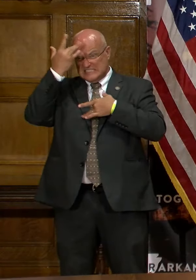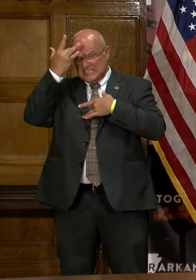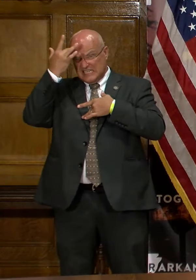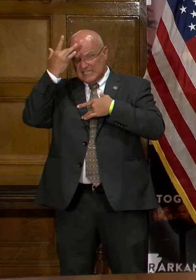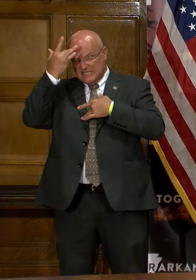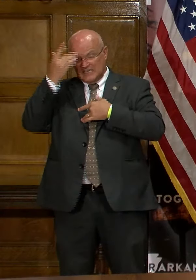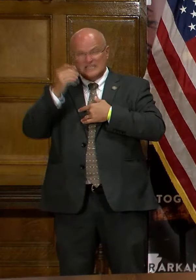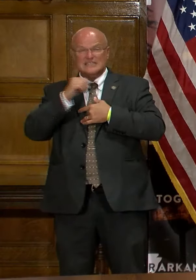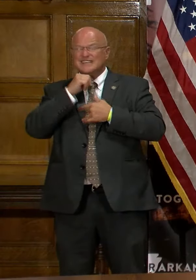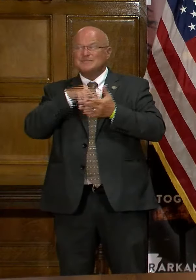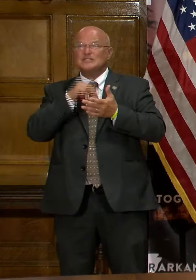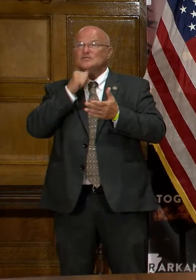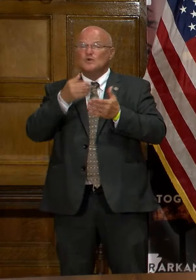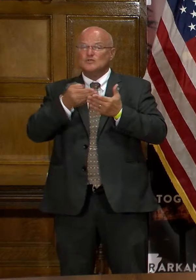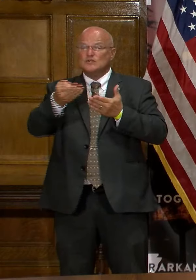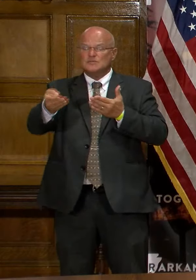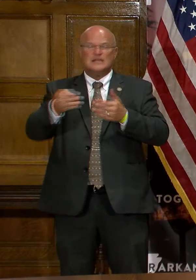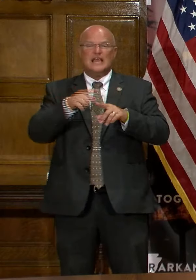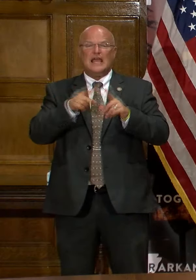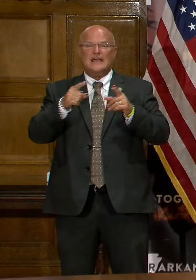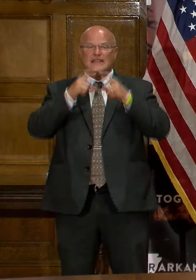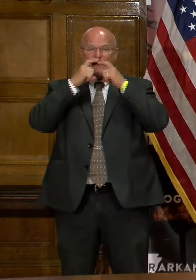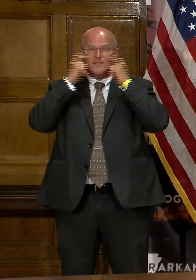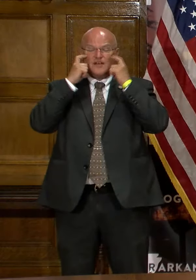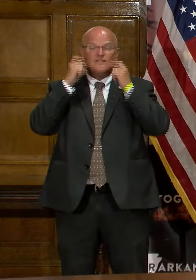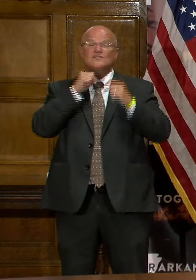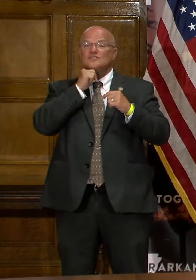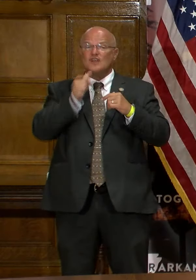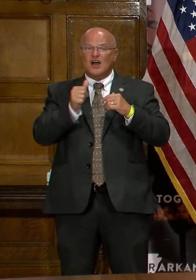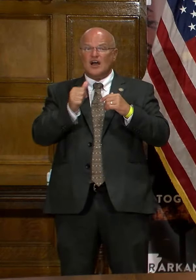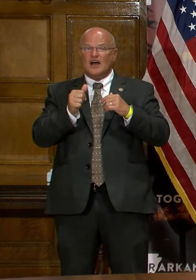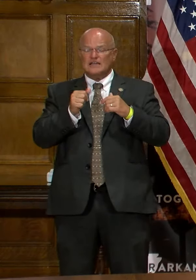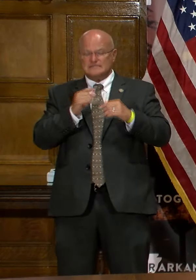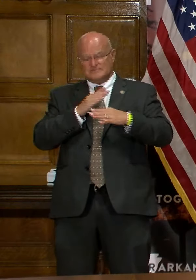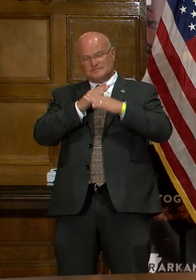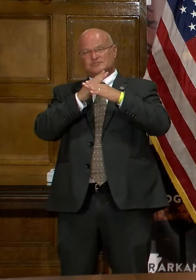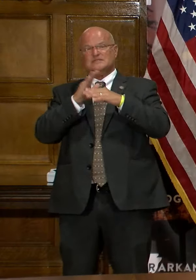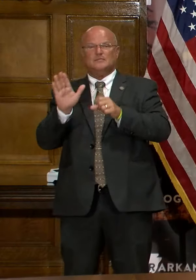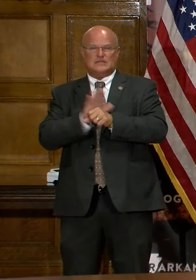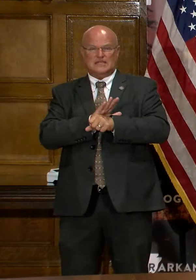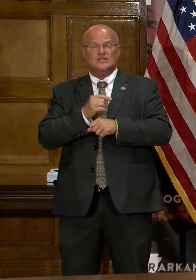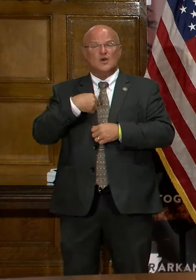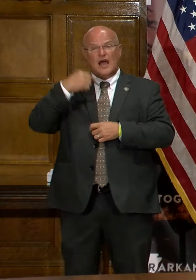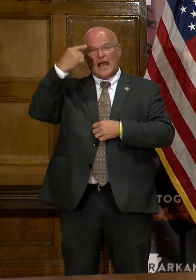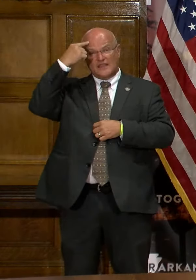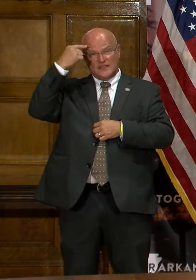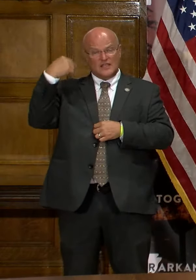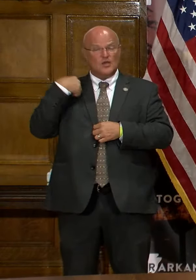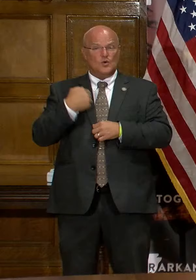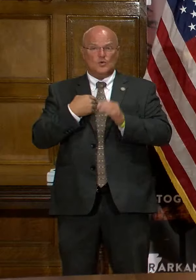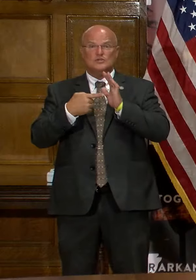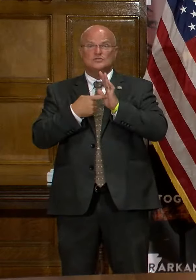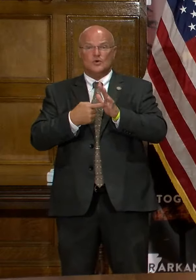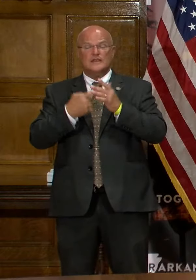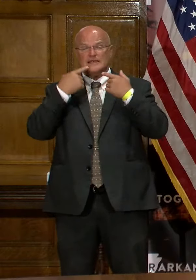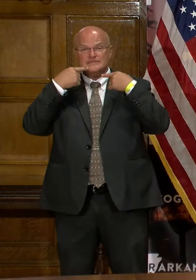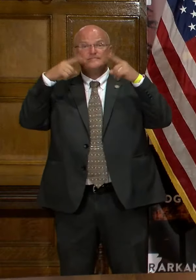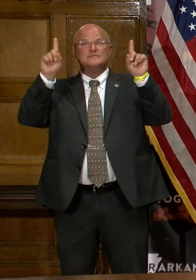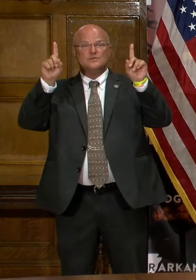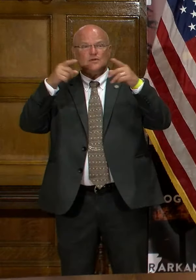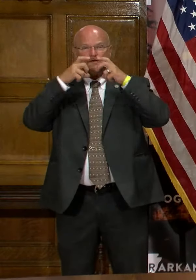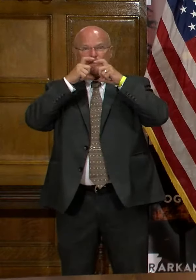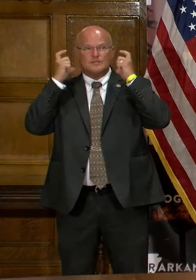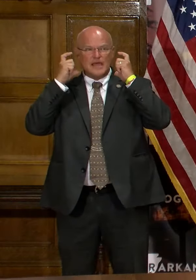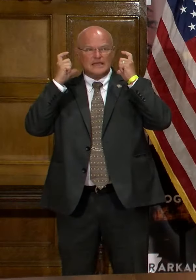doesn't mean that you won't transmit it, and the mask, having it on if you're not infected, is not a protective measure. So I think we're showing that it does work.